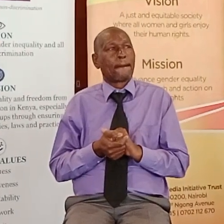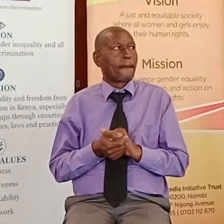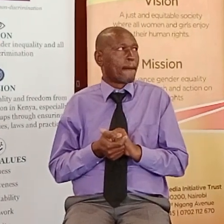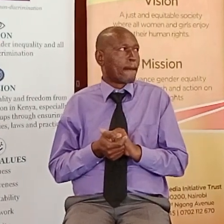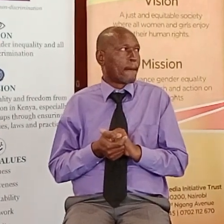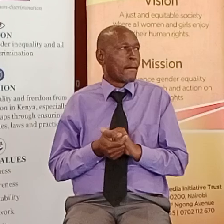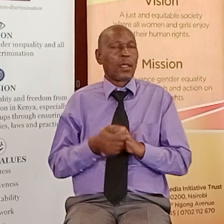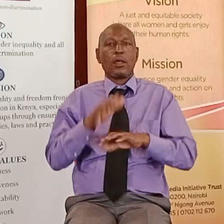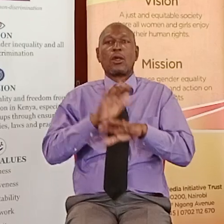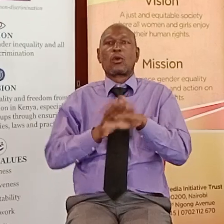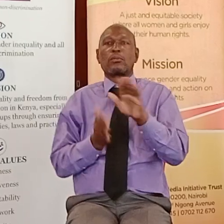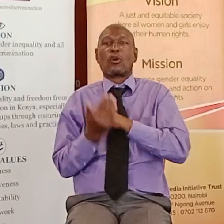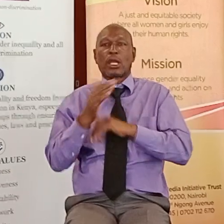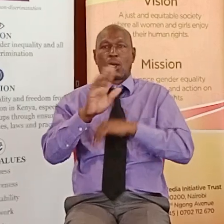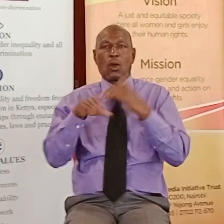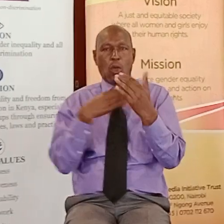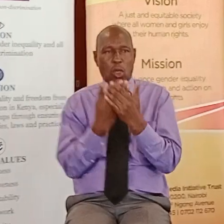Good morning, everyone.